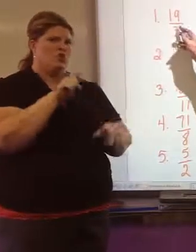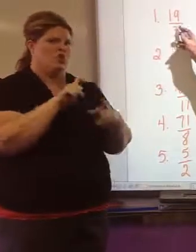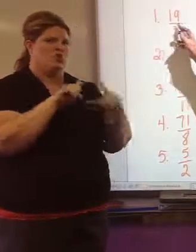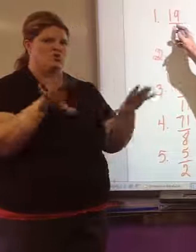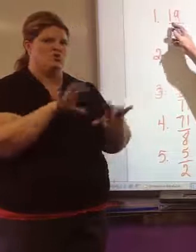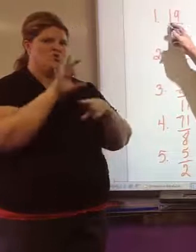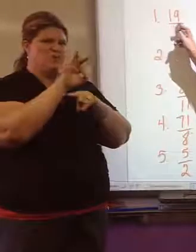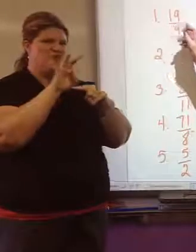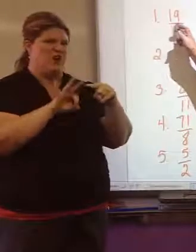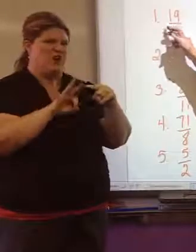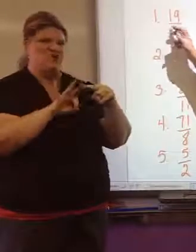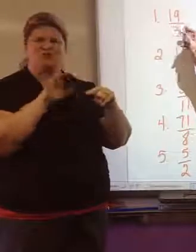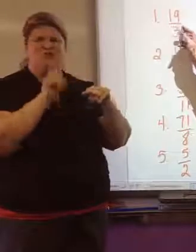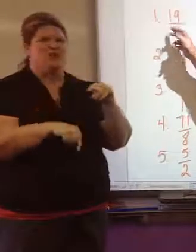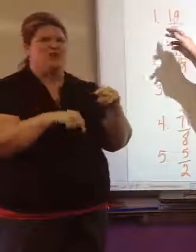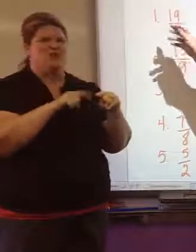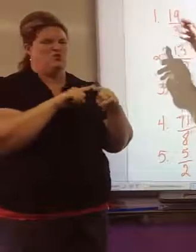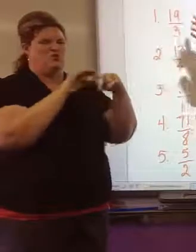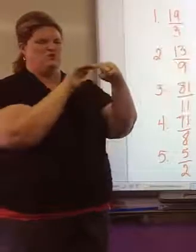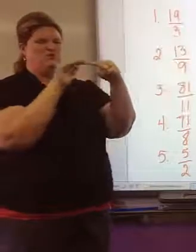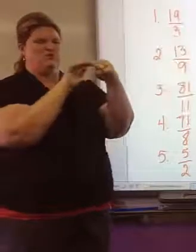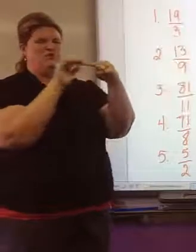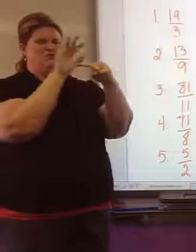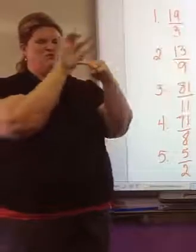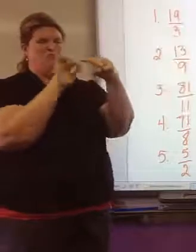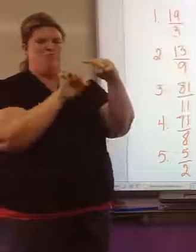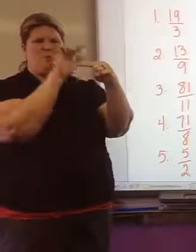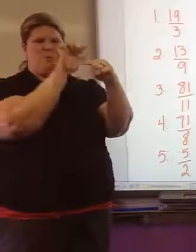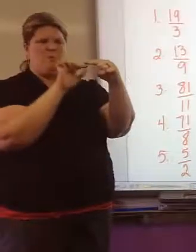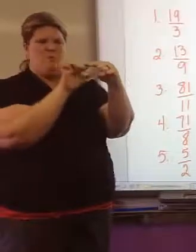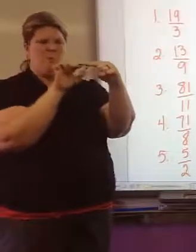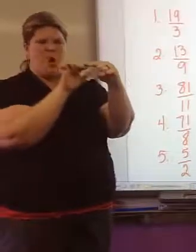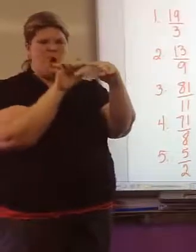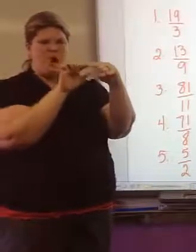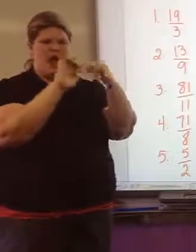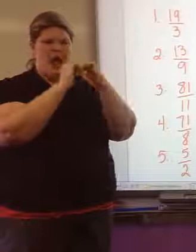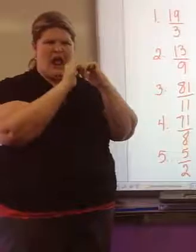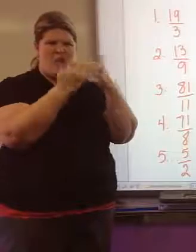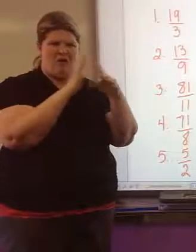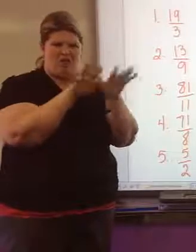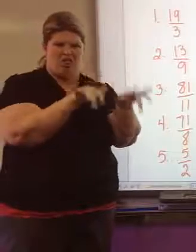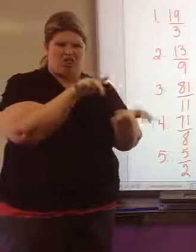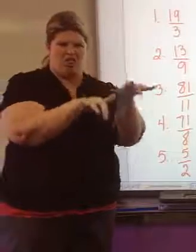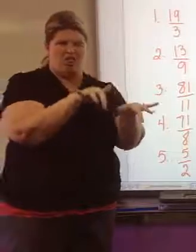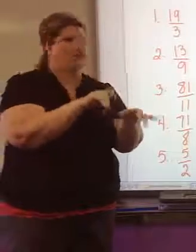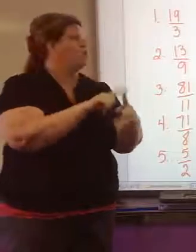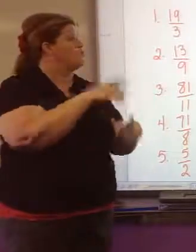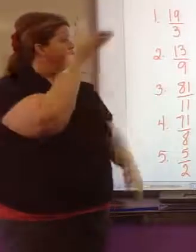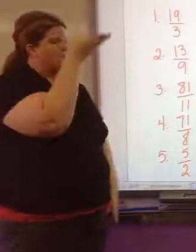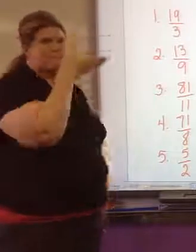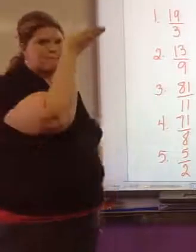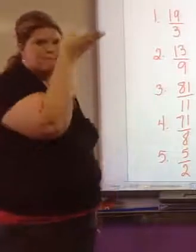fraction. You can't do a bar like this without a special program. So you're going to use the